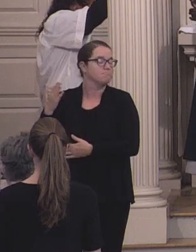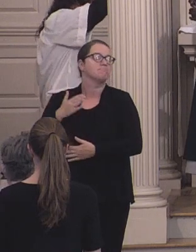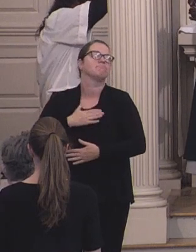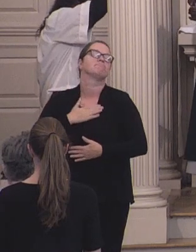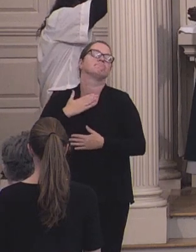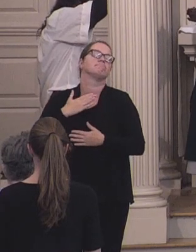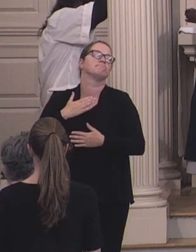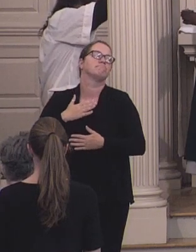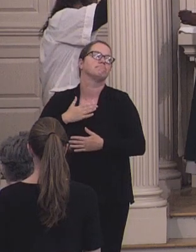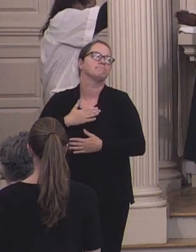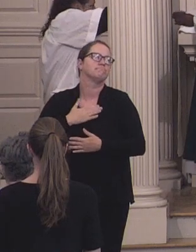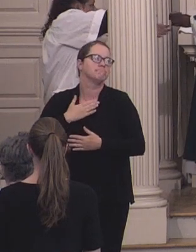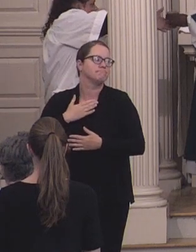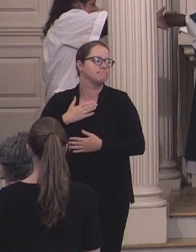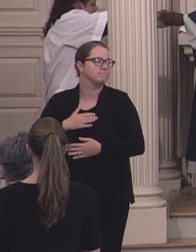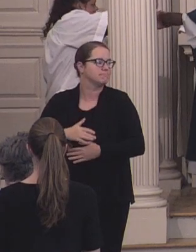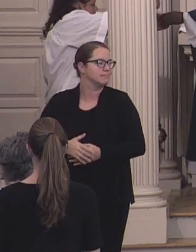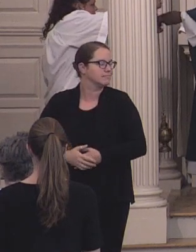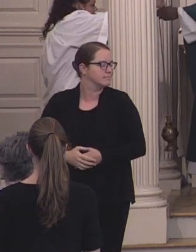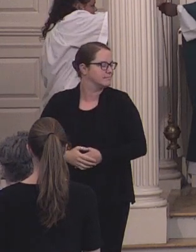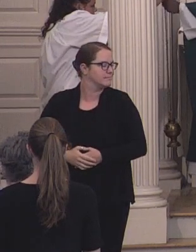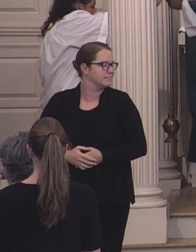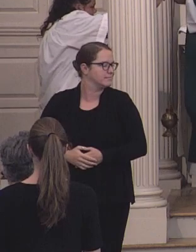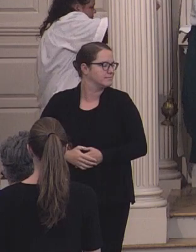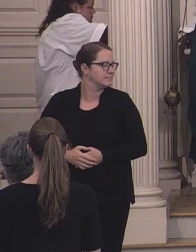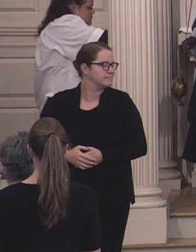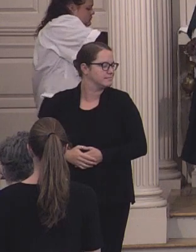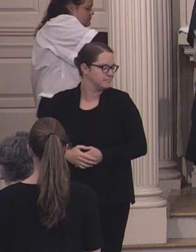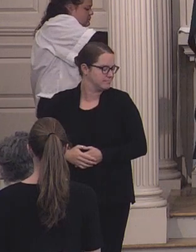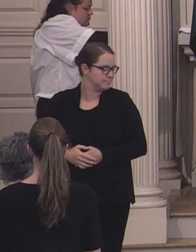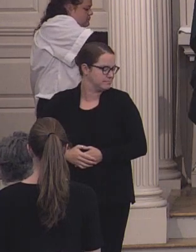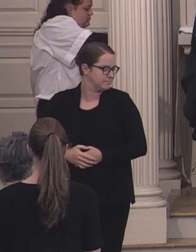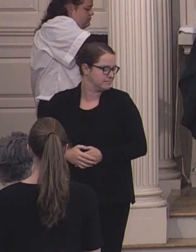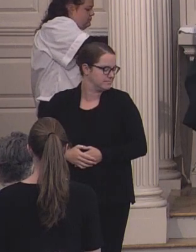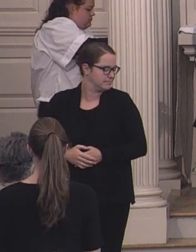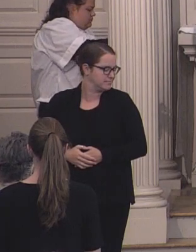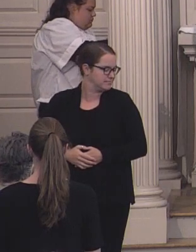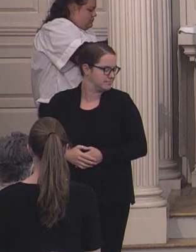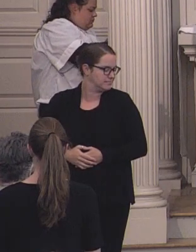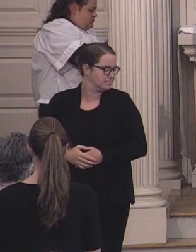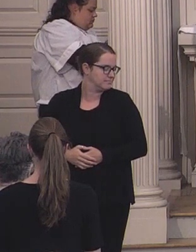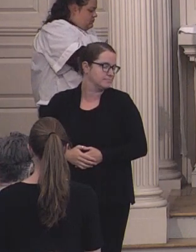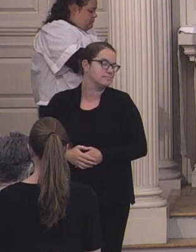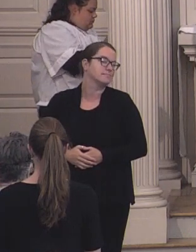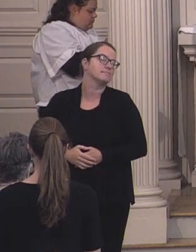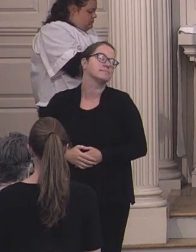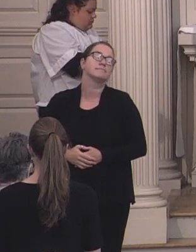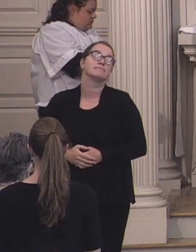unites those who dwell in his house.